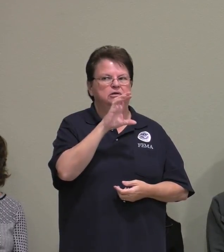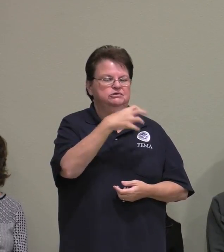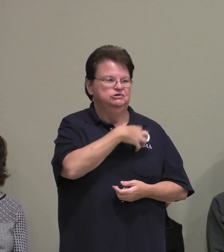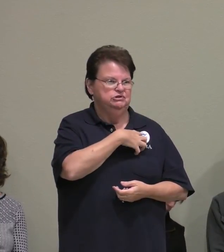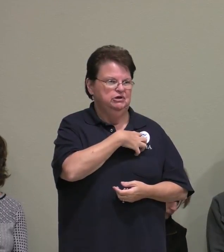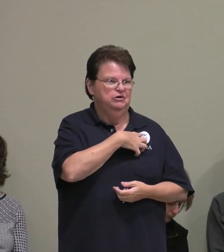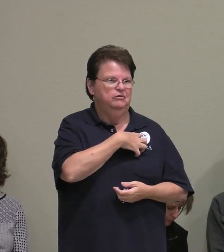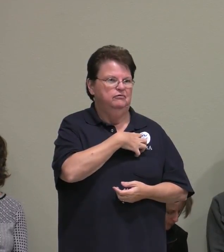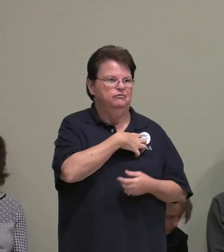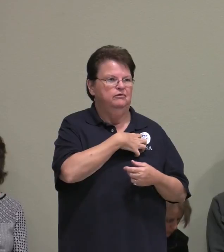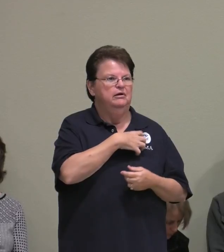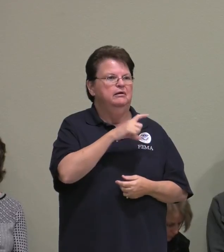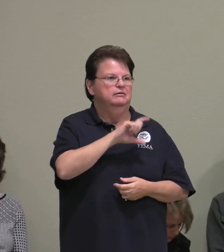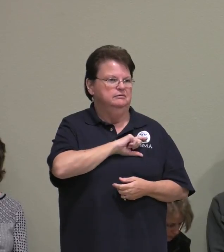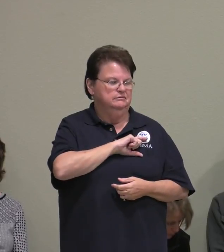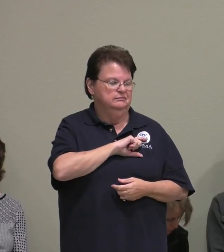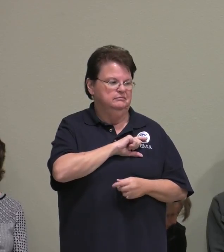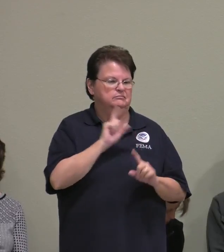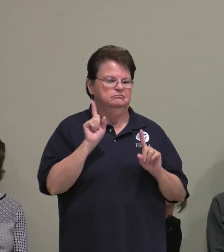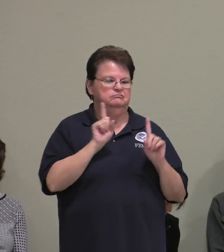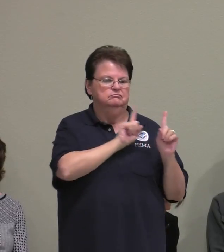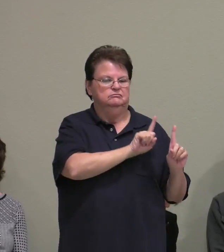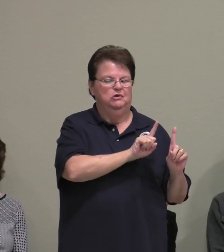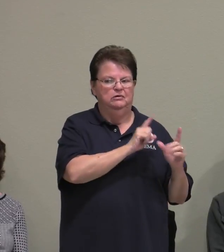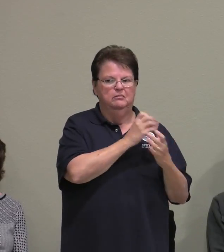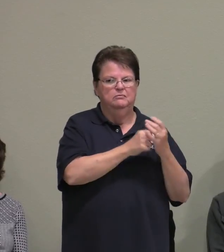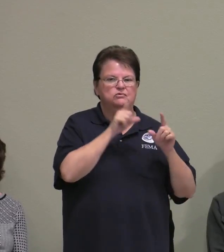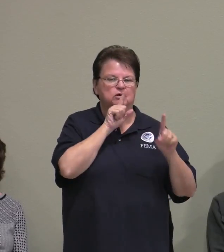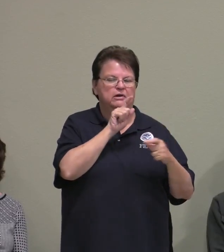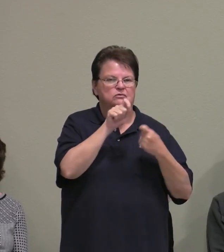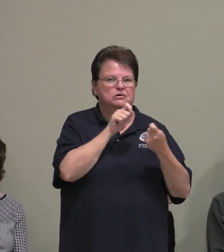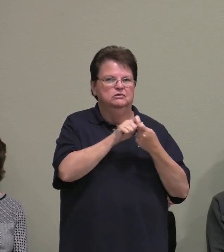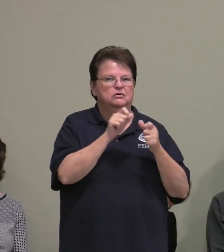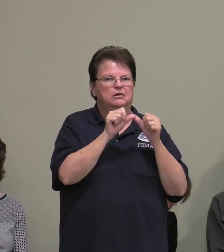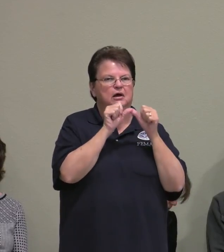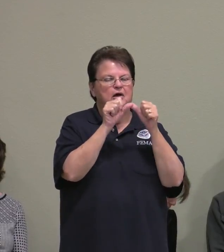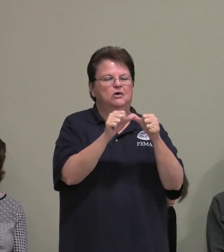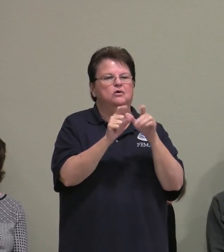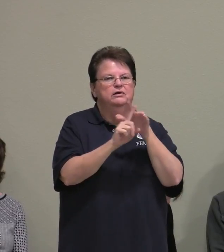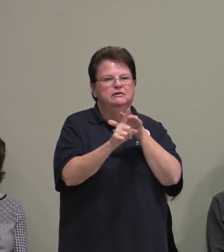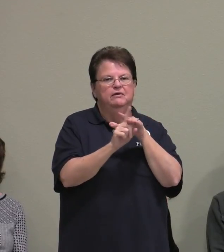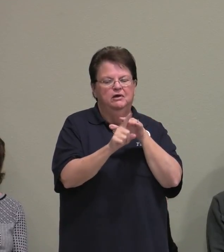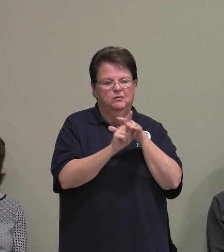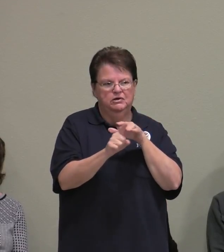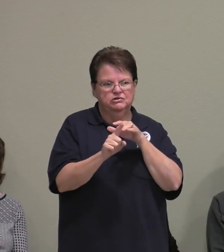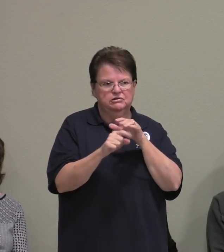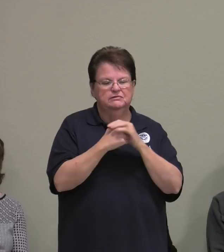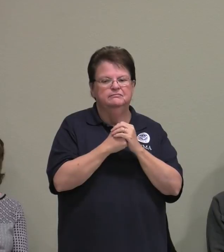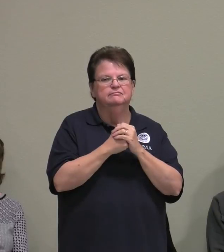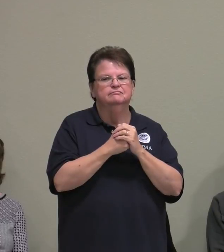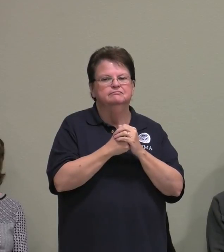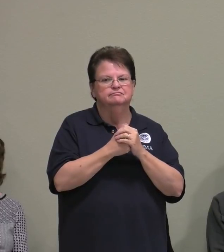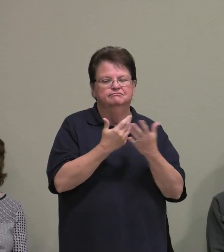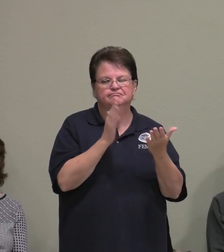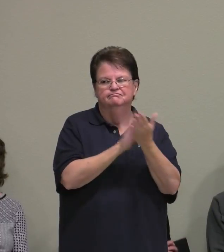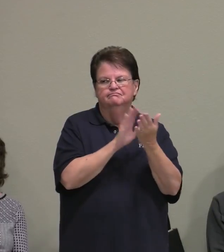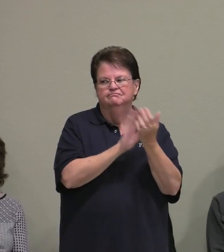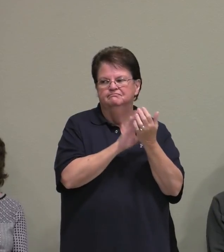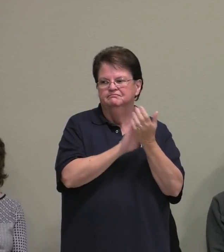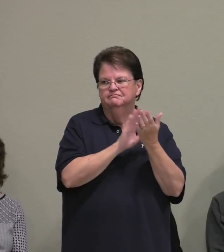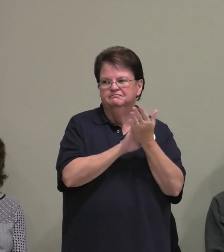Chief Eric Rambolt up to answer your questions specifically related to the ongoing evacuations and when you can come back.